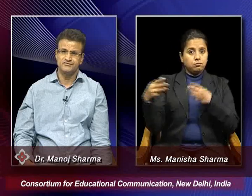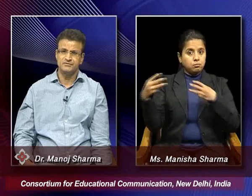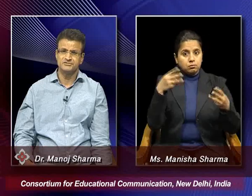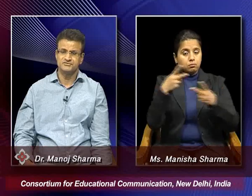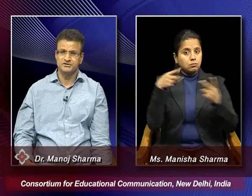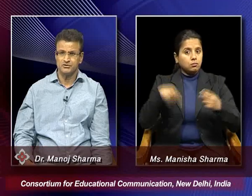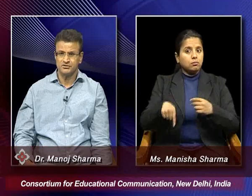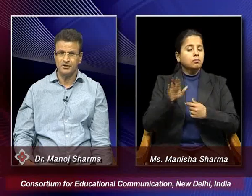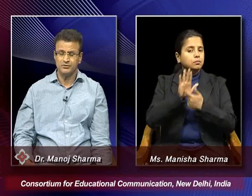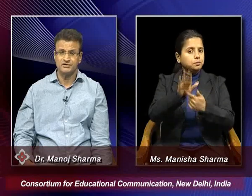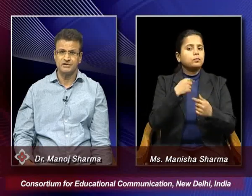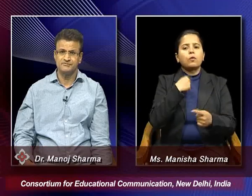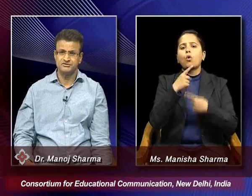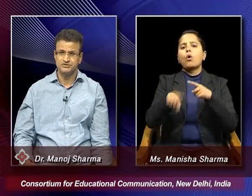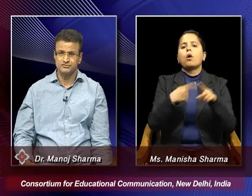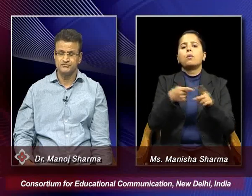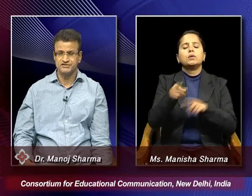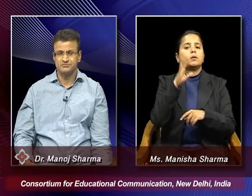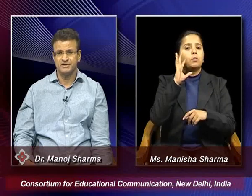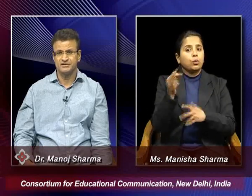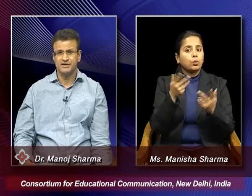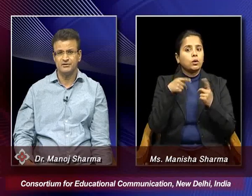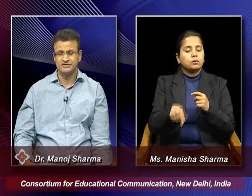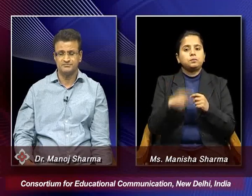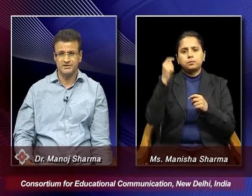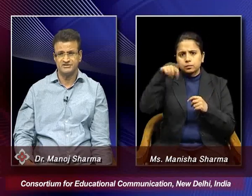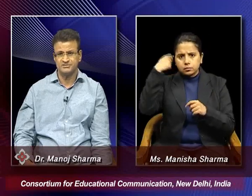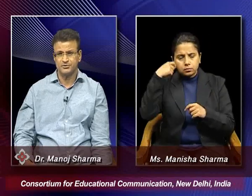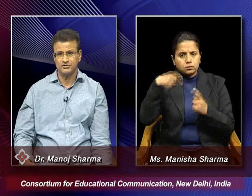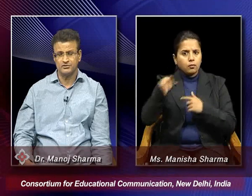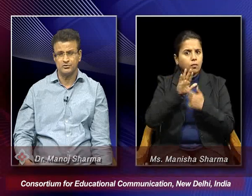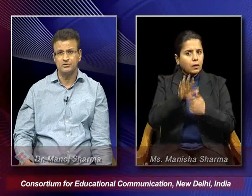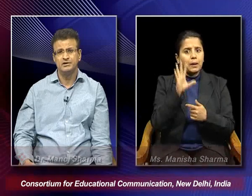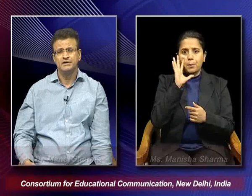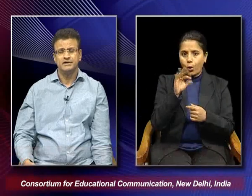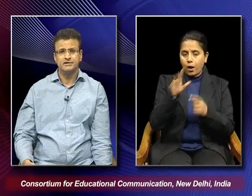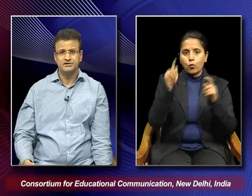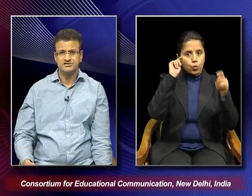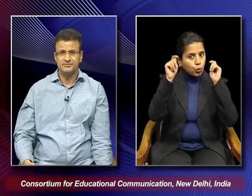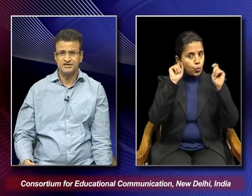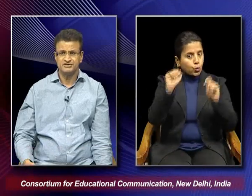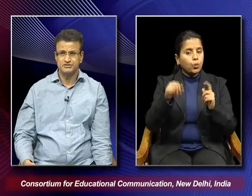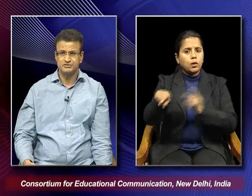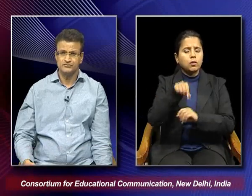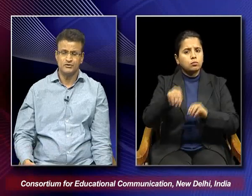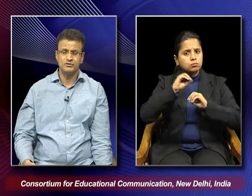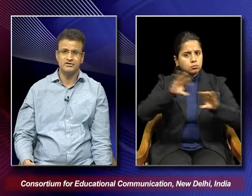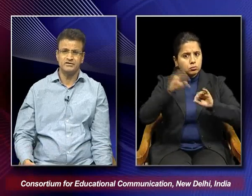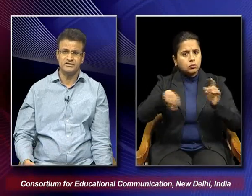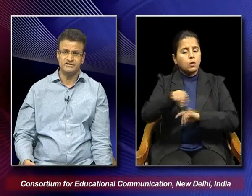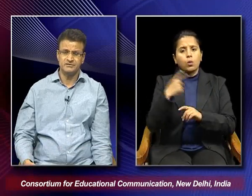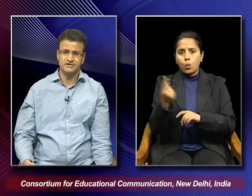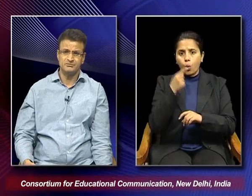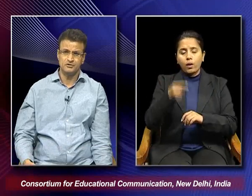Hindi films, we talked about the relevance of cinema, that how it plays an important role in dissemination of not